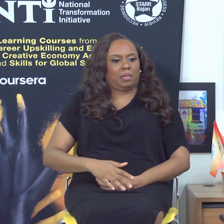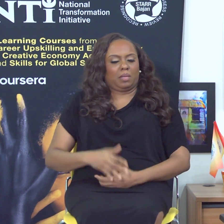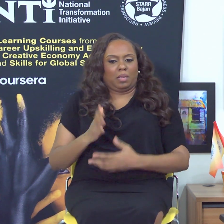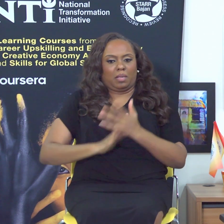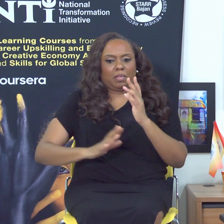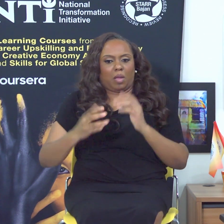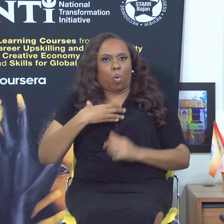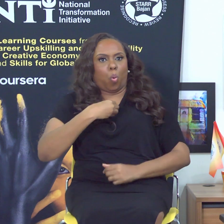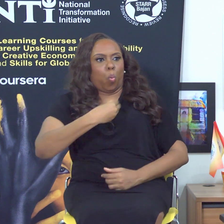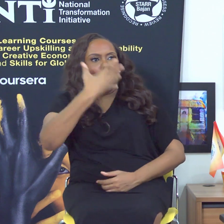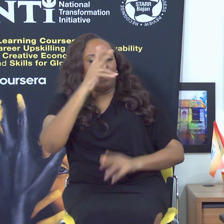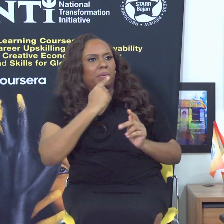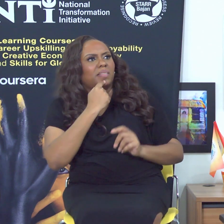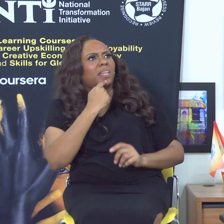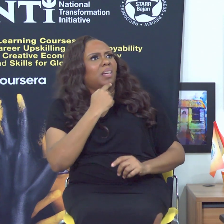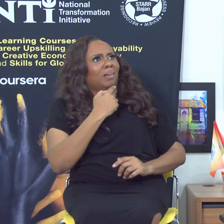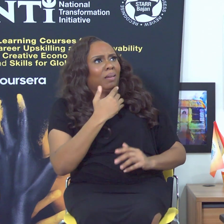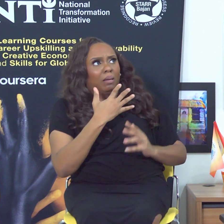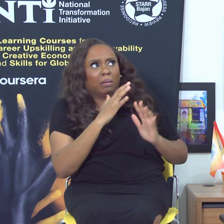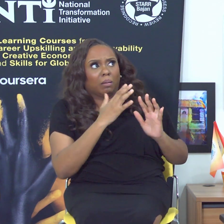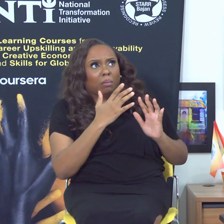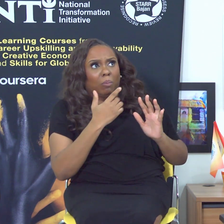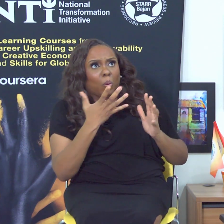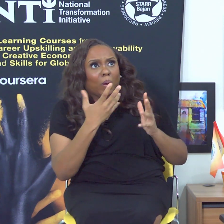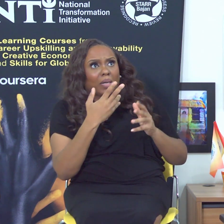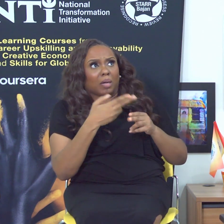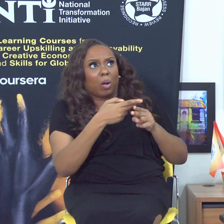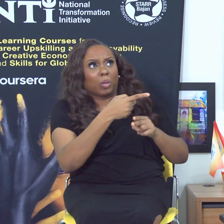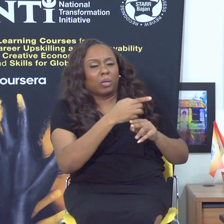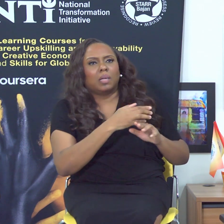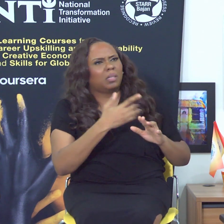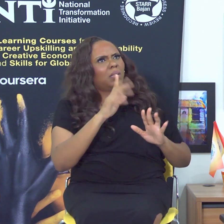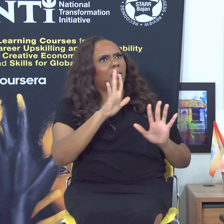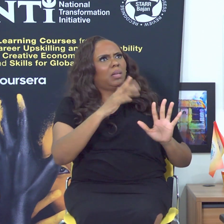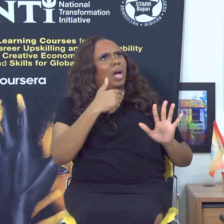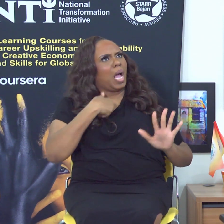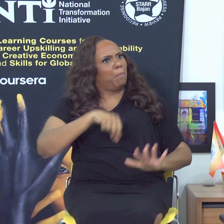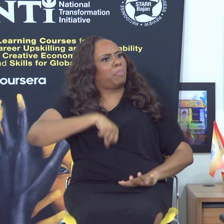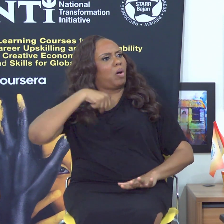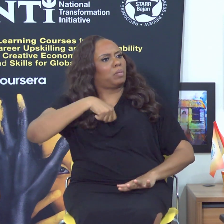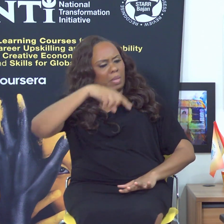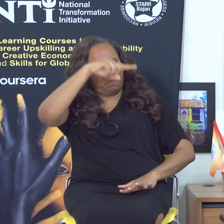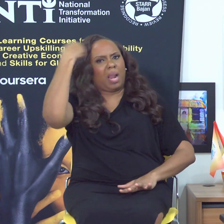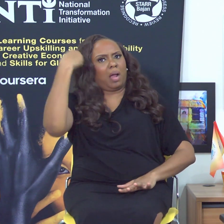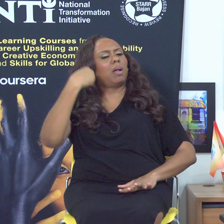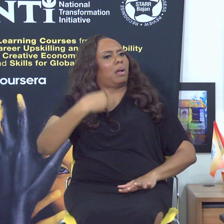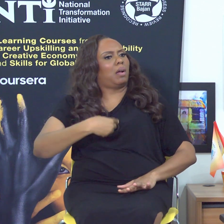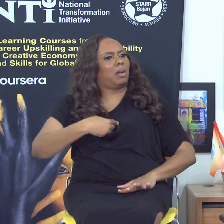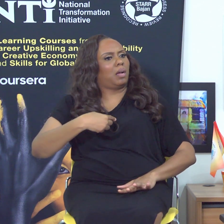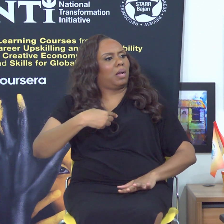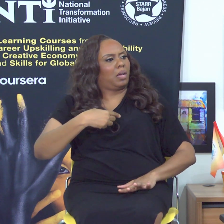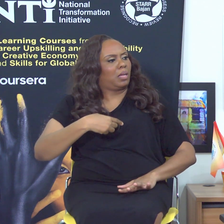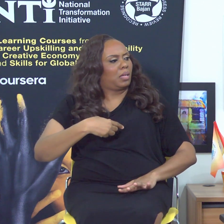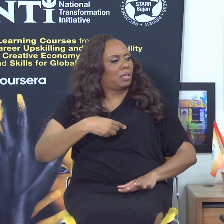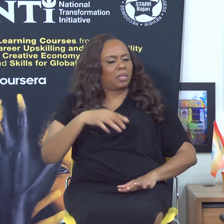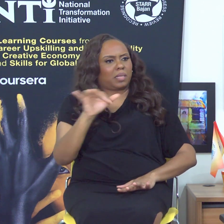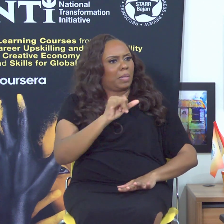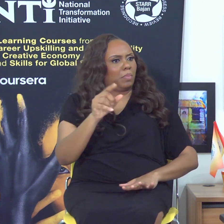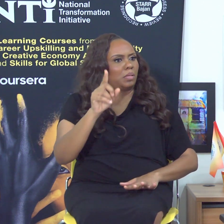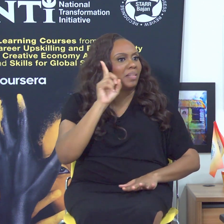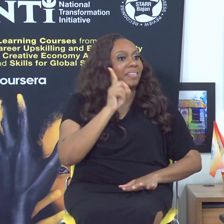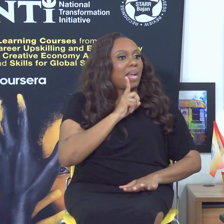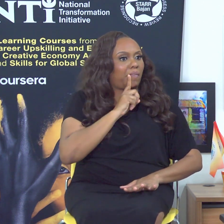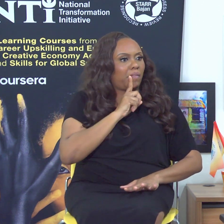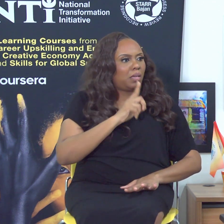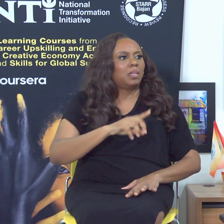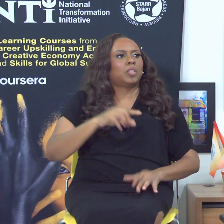call me that. And I say, no, no, no, I'm a black woman, I'm proud to be black. And if I'm correct, I'm hearing the same thing about deaf.